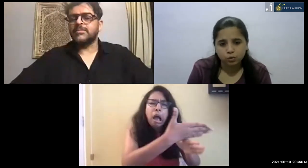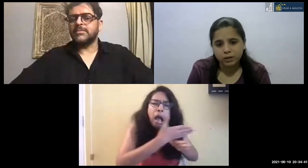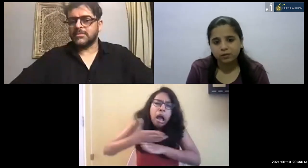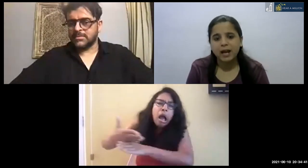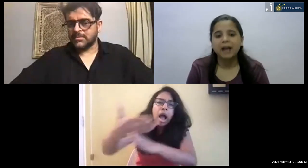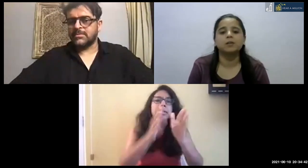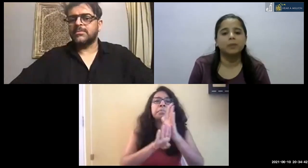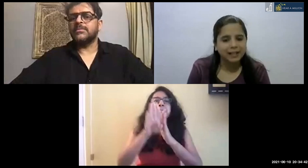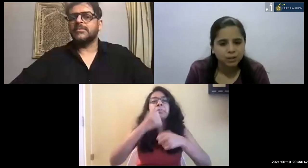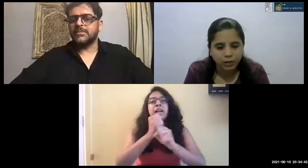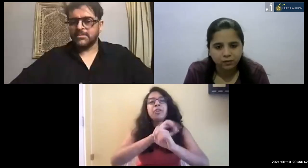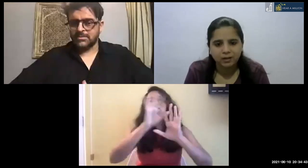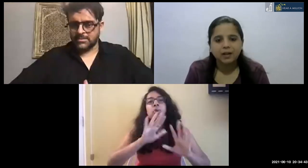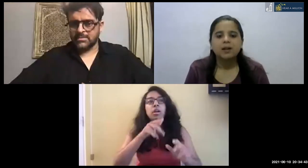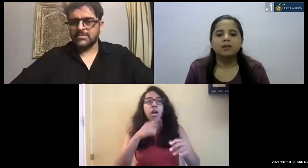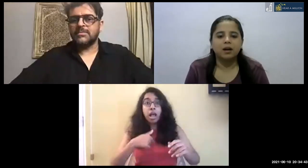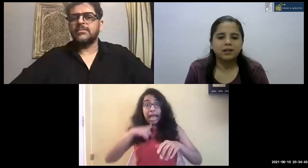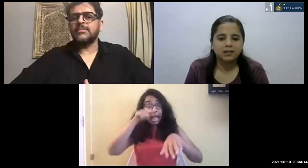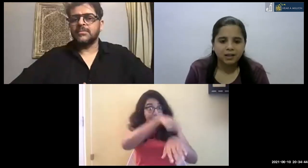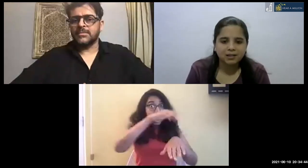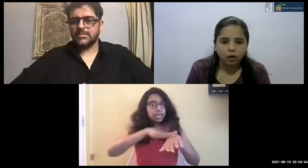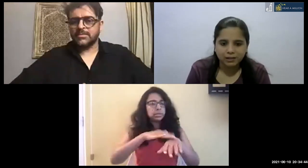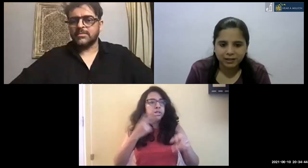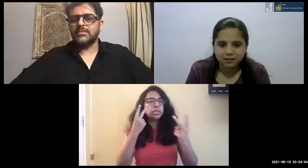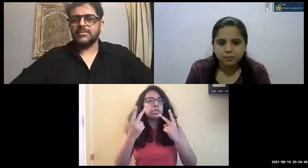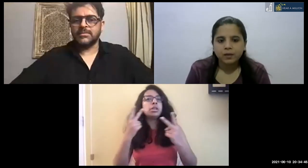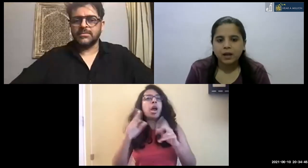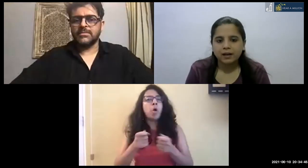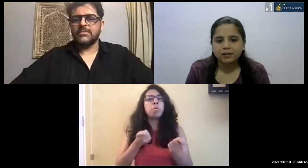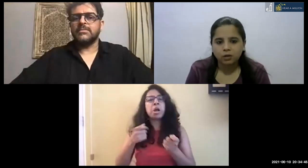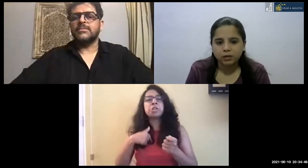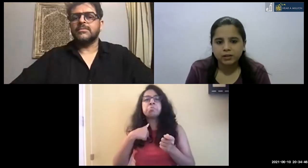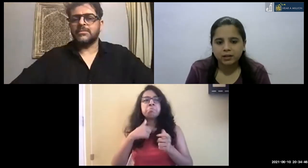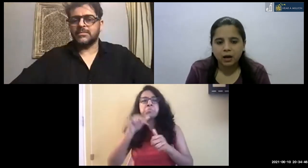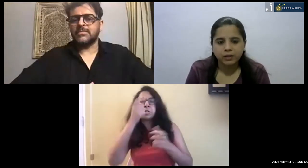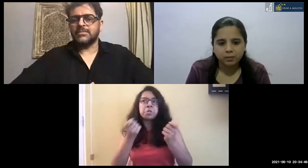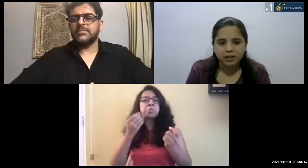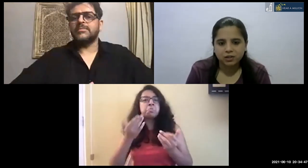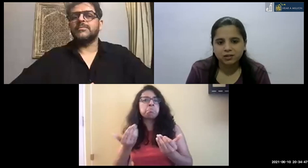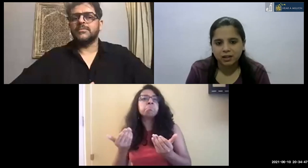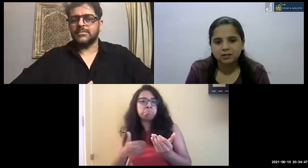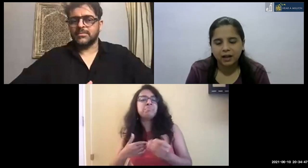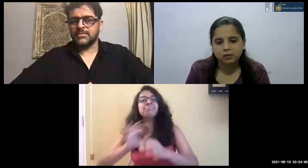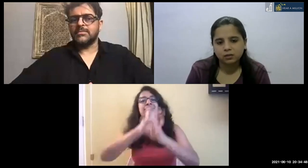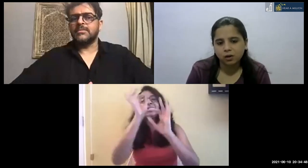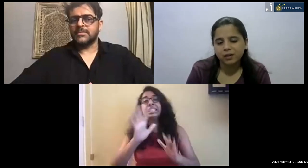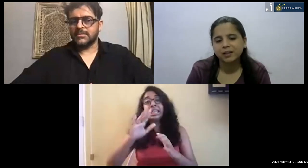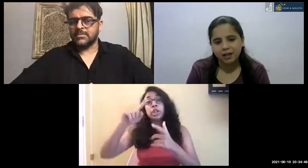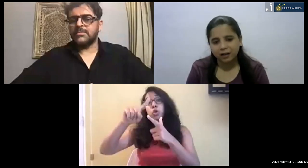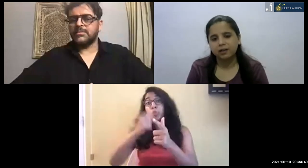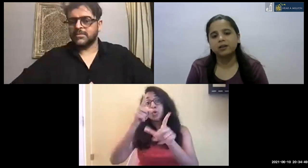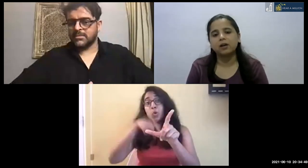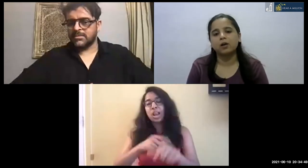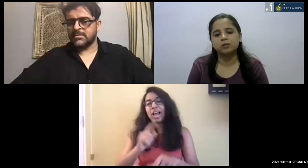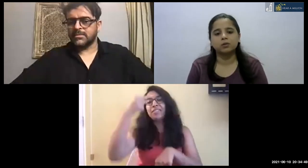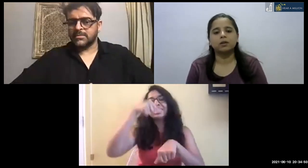March to June. And we had the meeting as well. We discussed all the things. And I saw that how they are managing the things. I thought that,